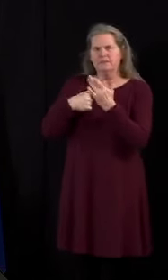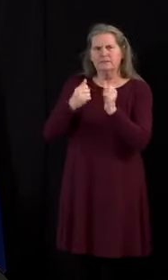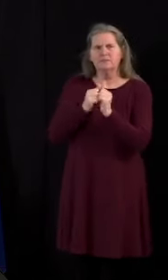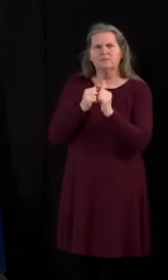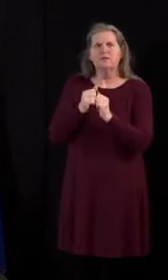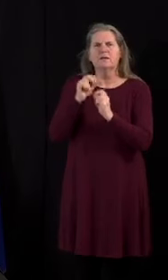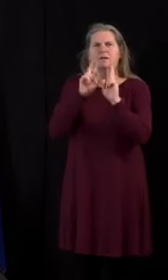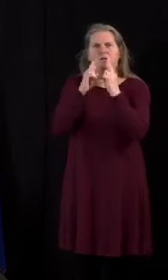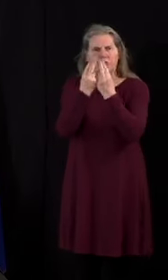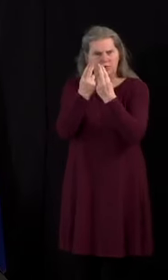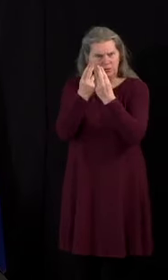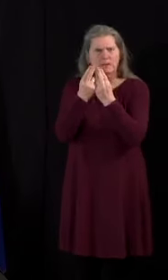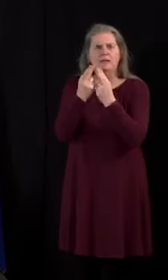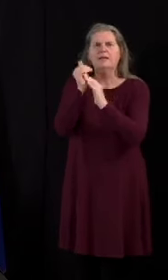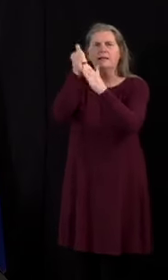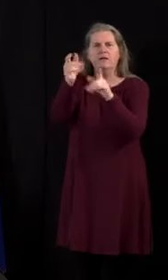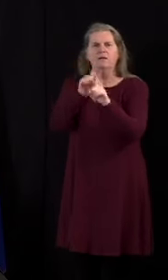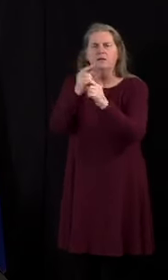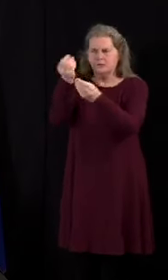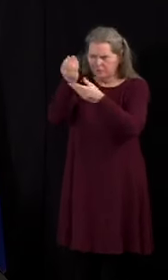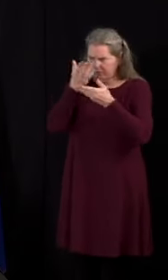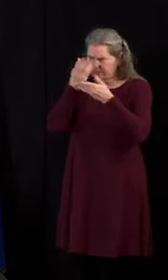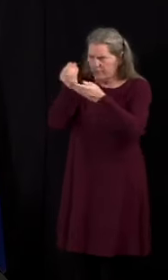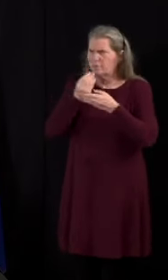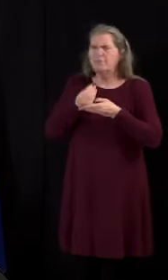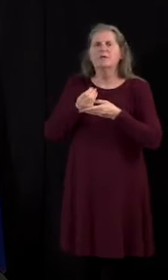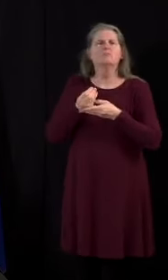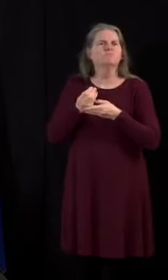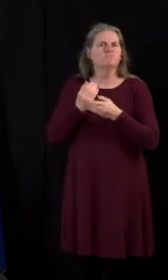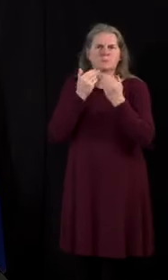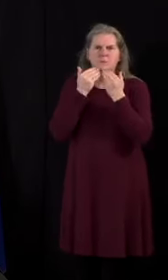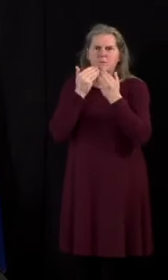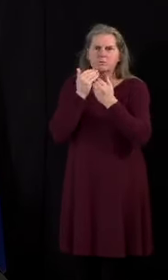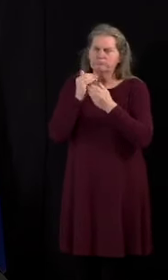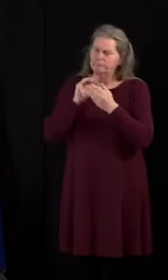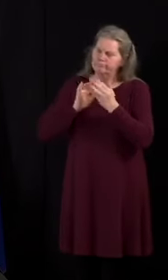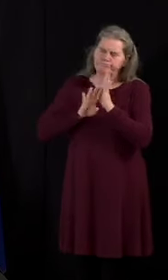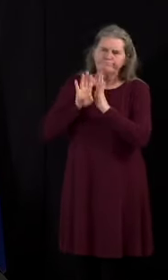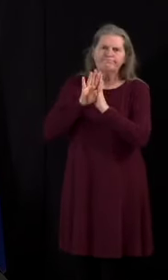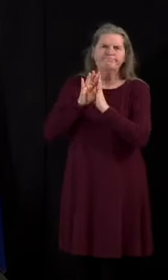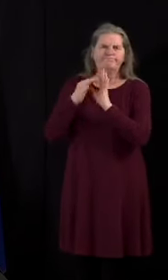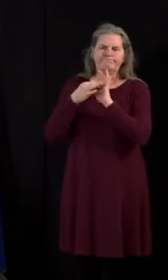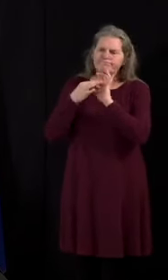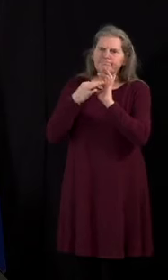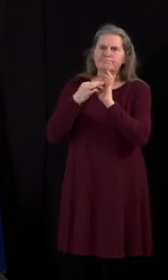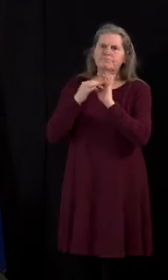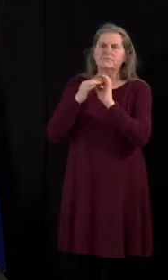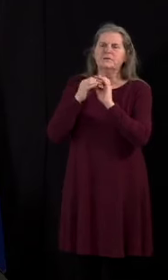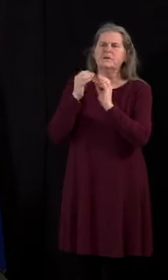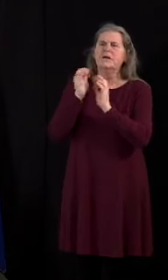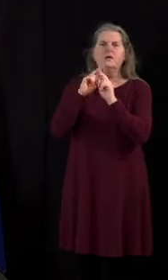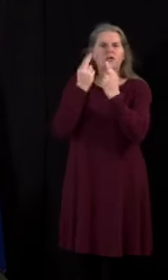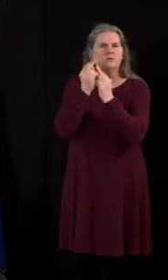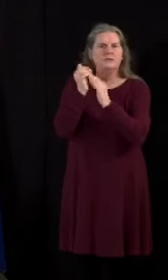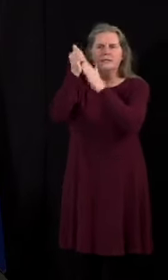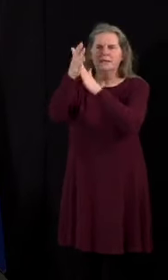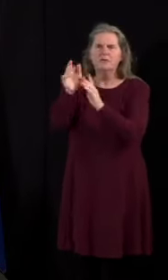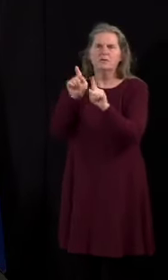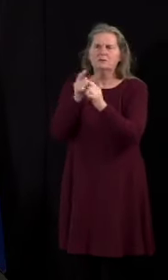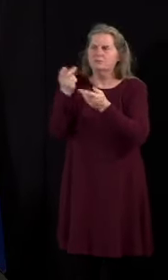labor leaders, and I do appreciate as well the insight, and we'll continue to work towards bringing labor leaders together